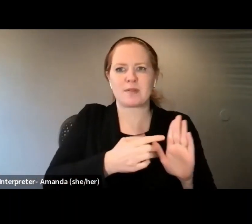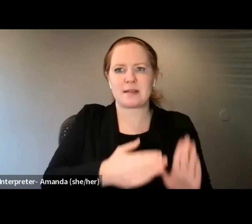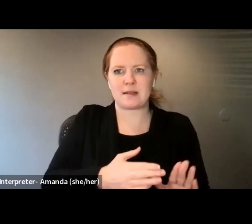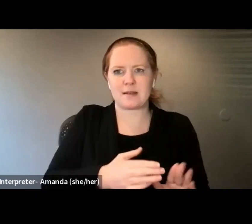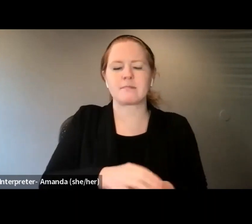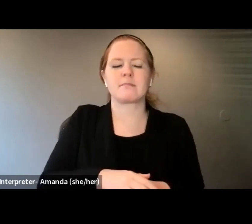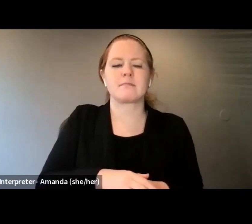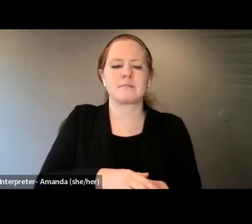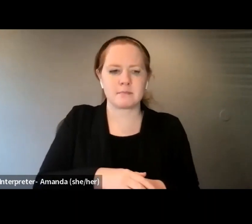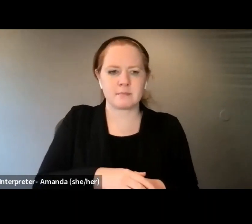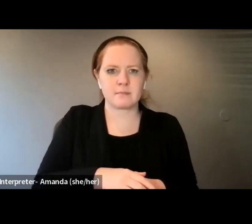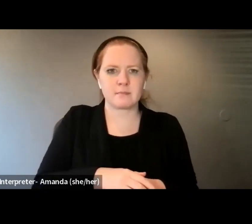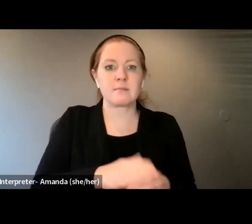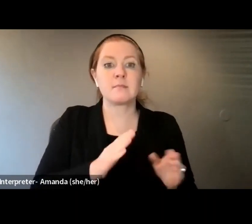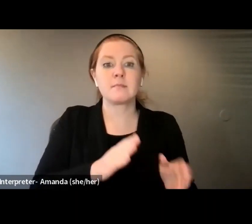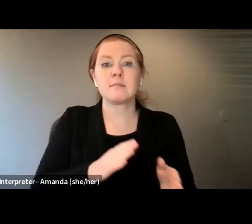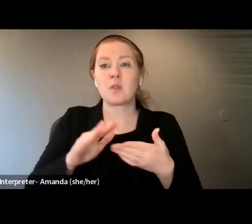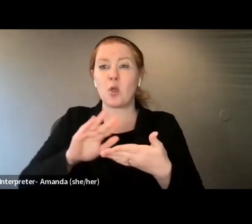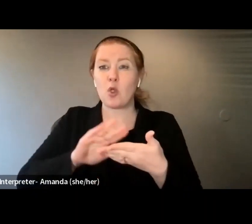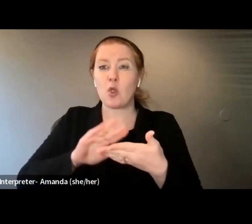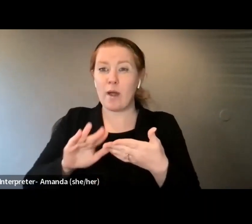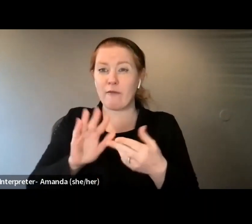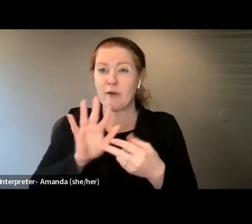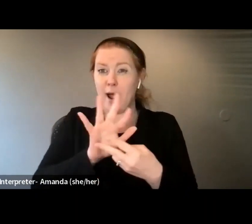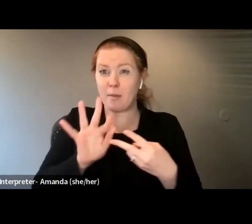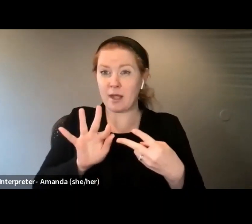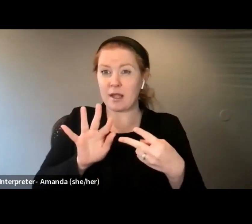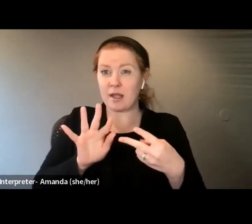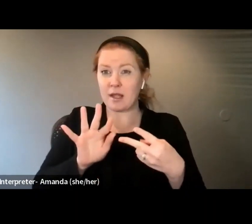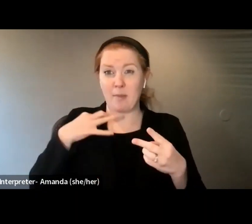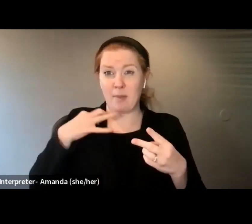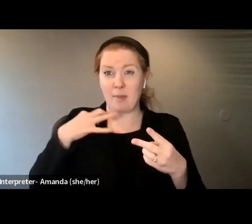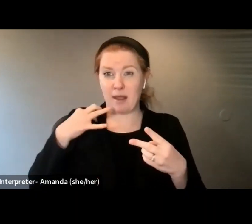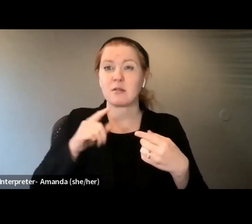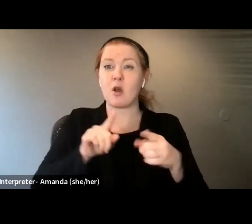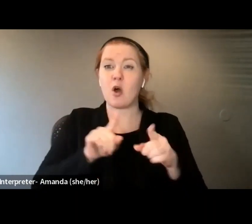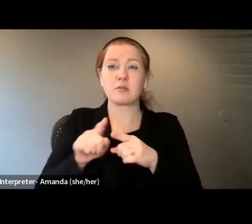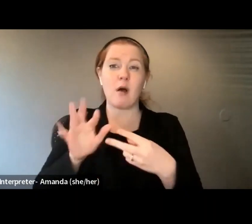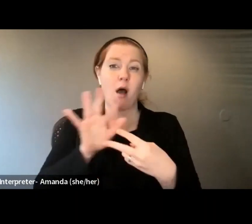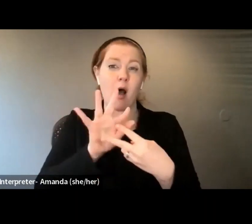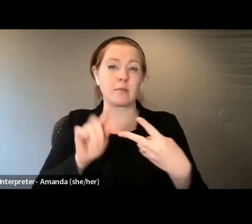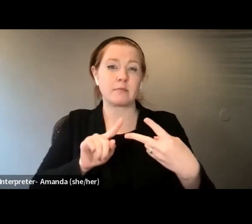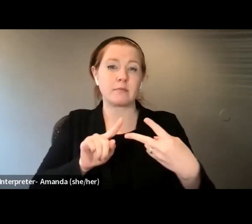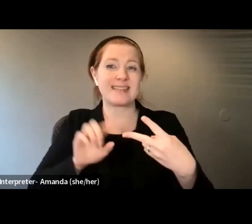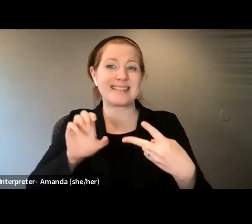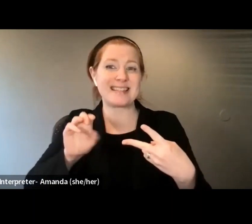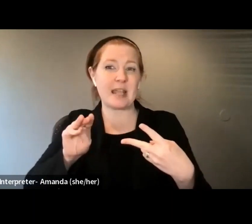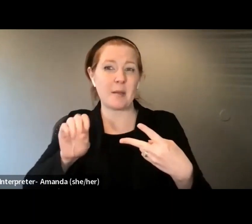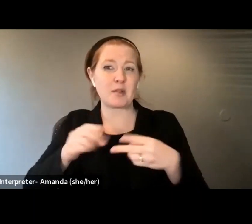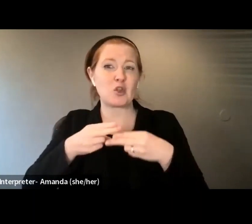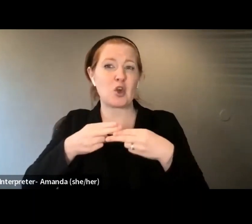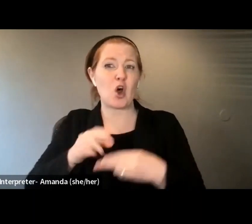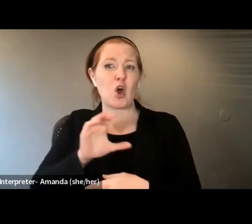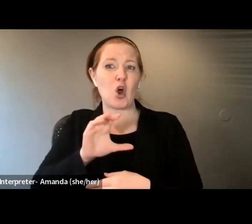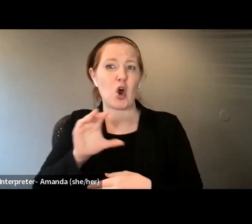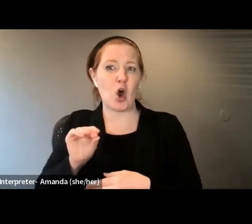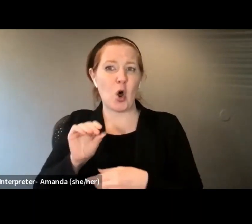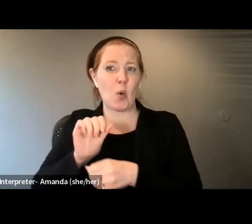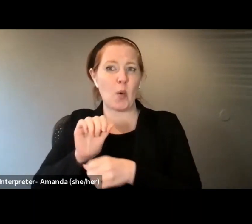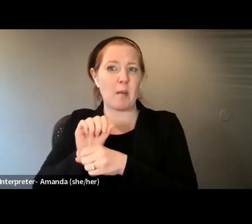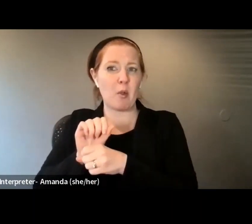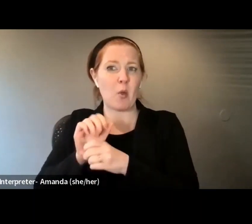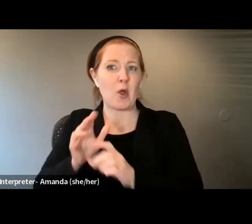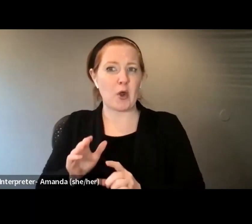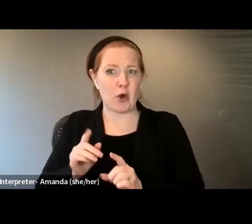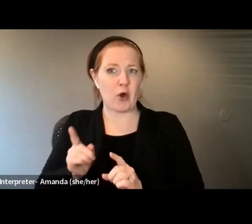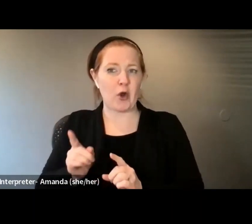As you can see in the waiver application, there's also this option for what CMS calls a co-employer model. And so in this model,